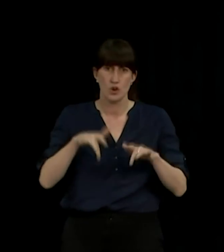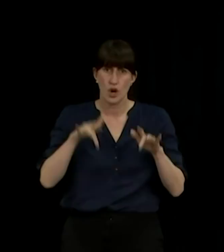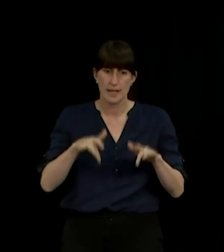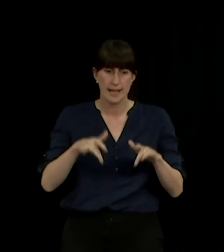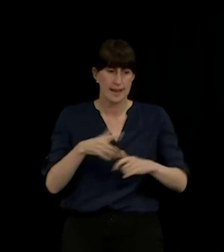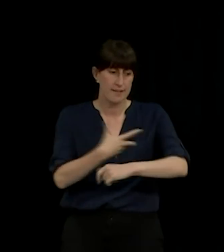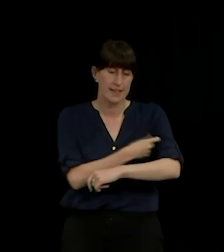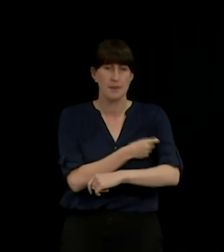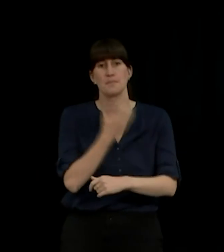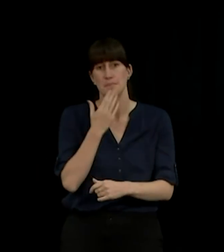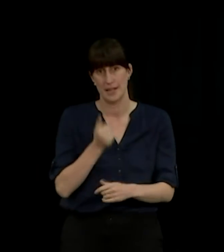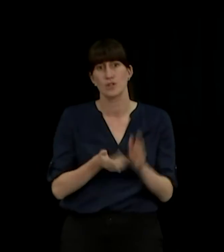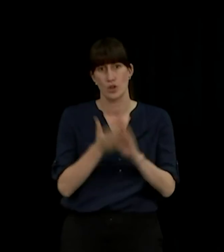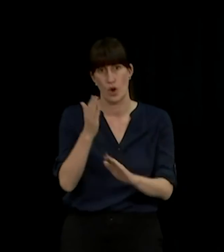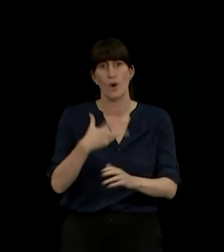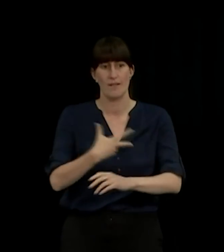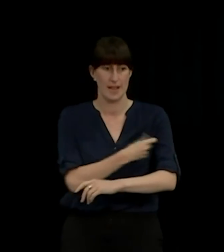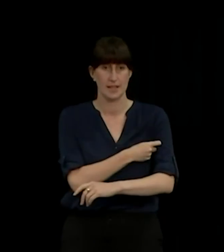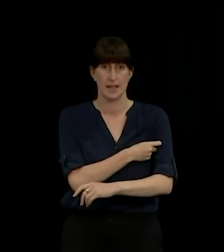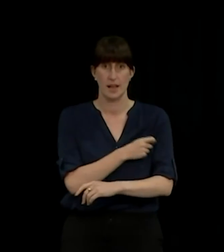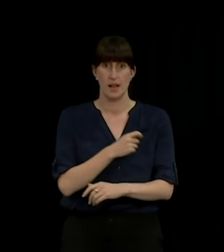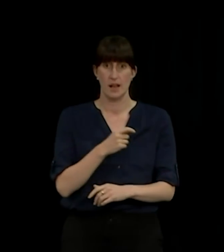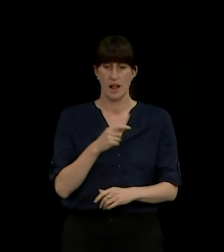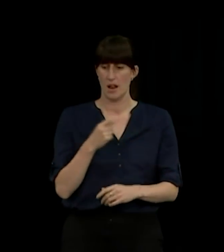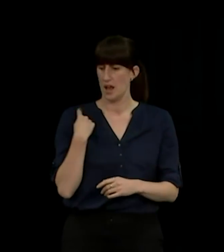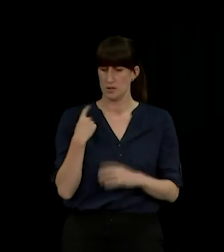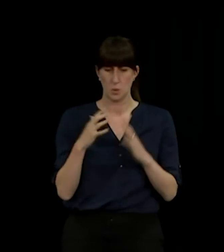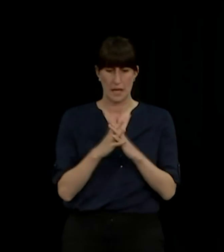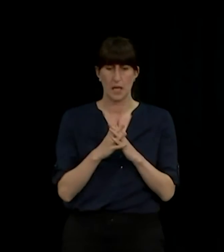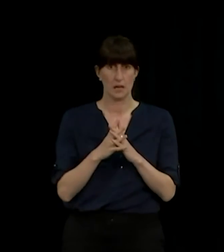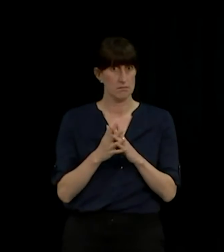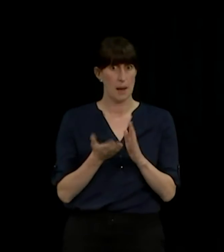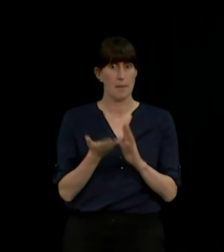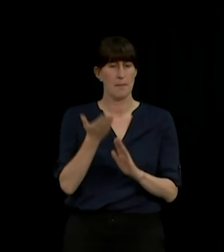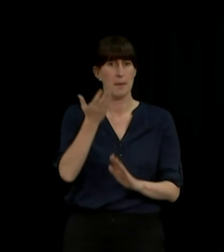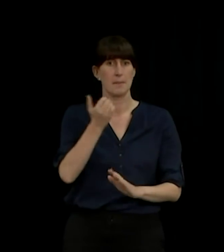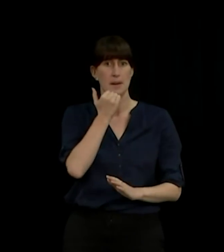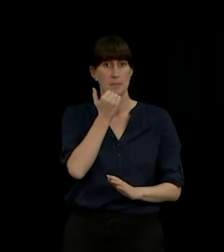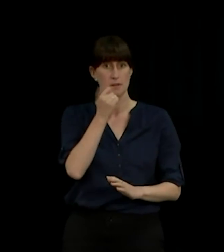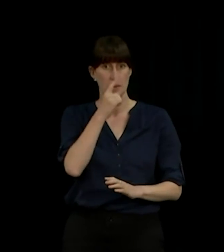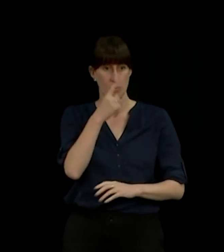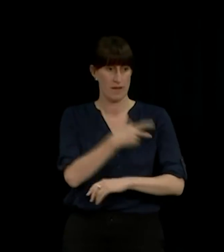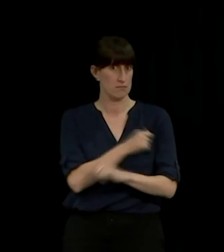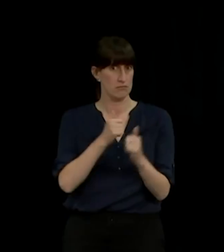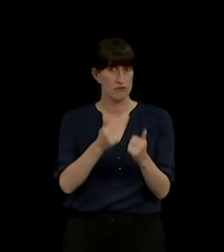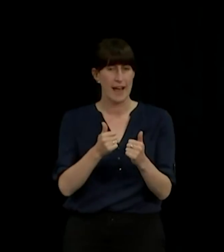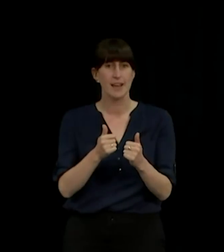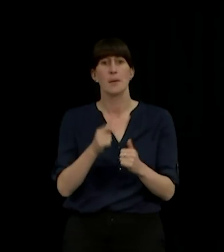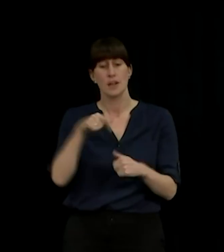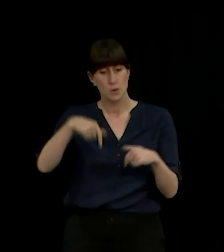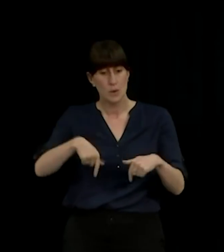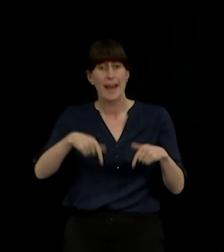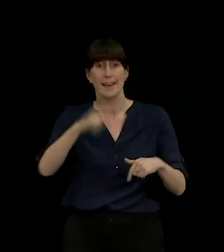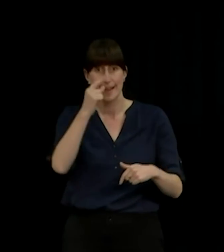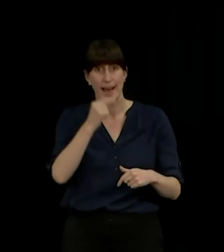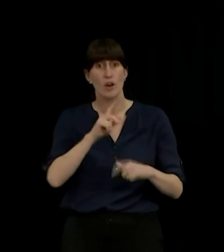so. There's been quite a big increase in vaccination in Raglan over the last week or 2, which is great to see. Vaccination is available today at